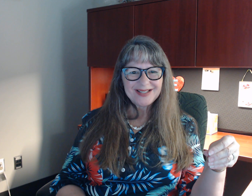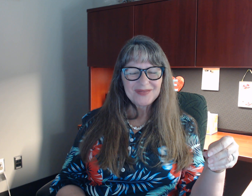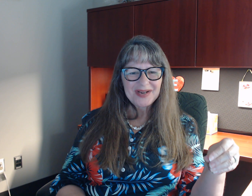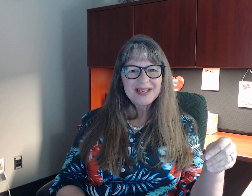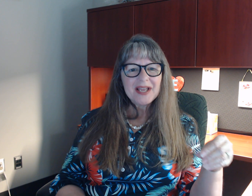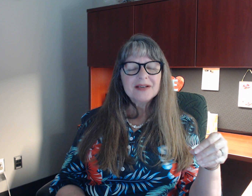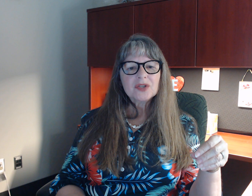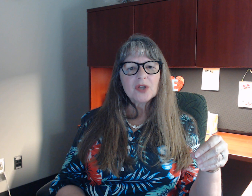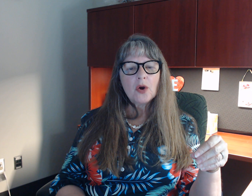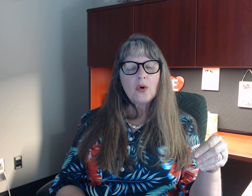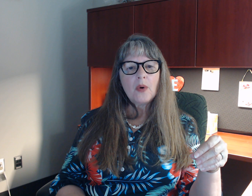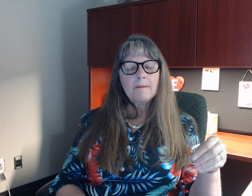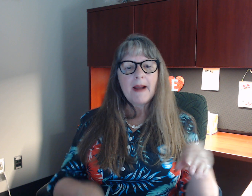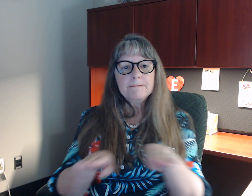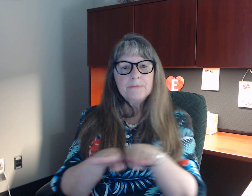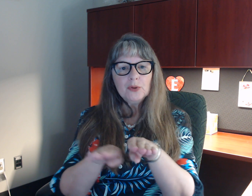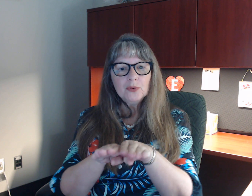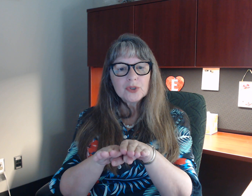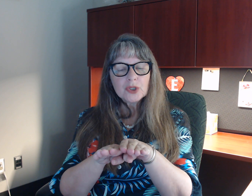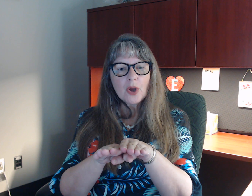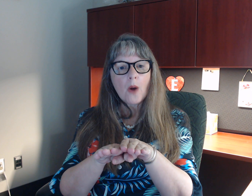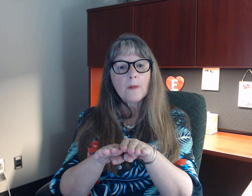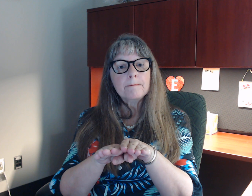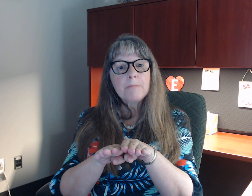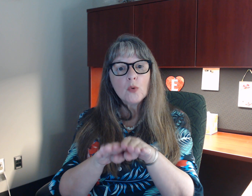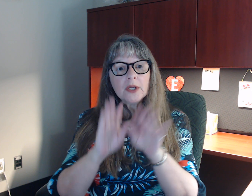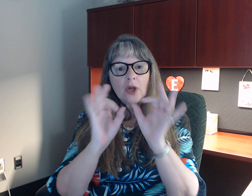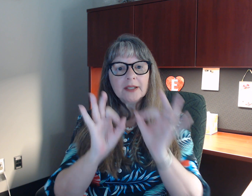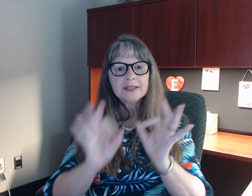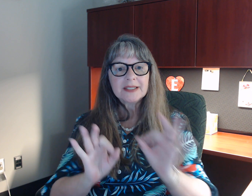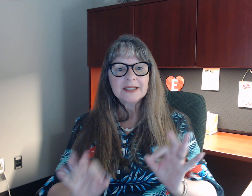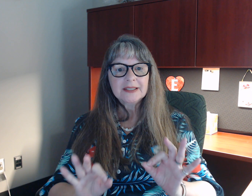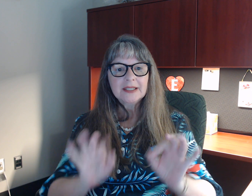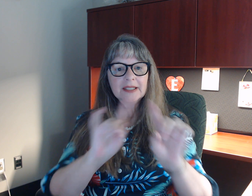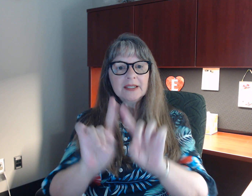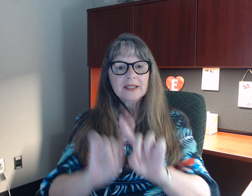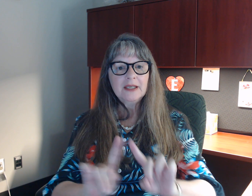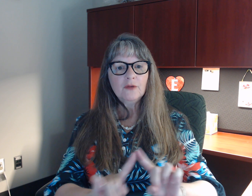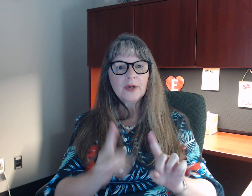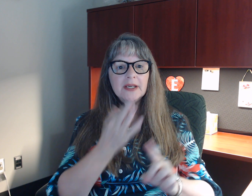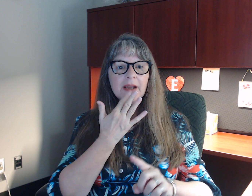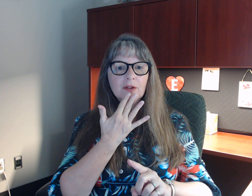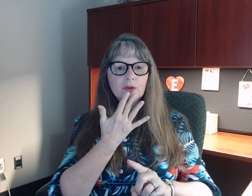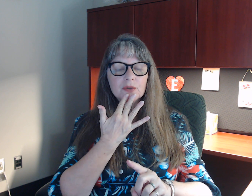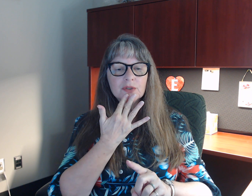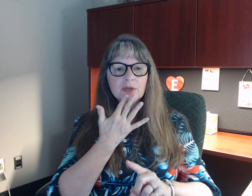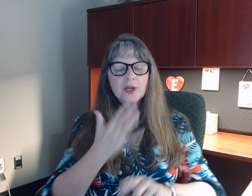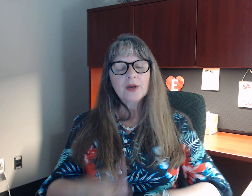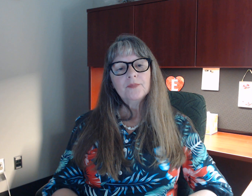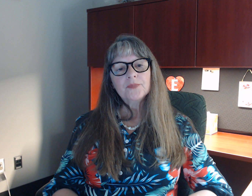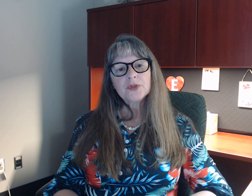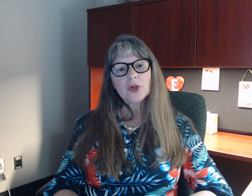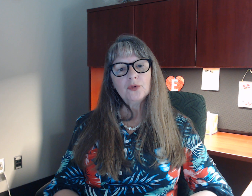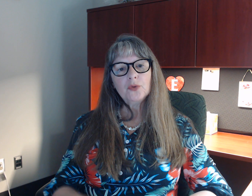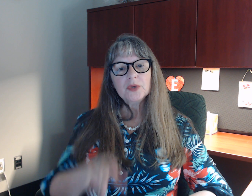Right? So my boots are polka dots, different colors. So you wouldn't